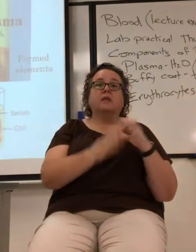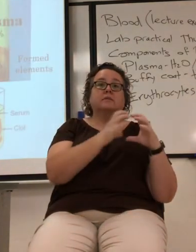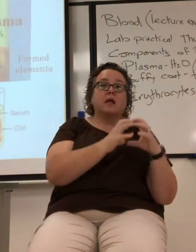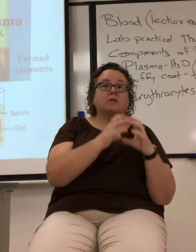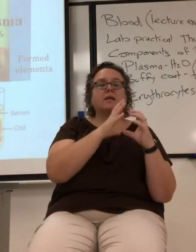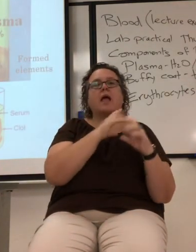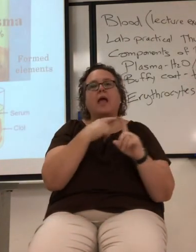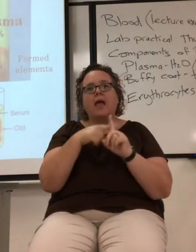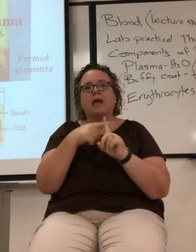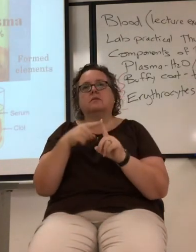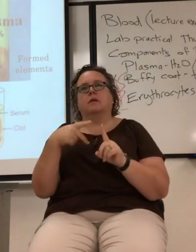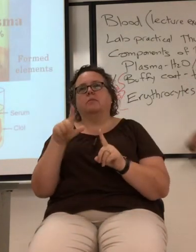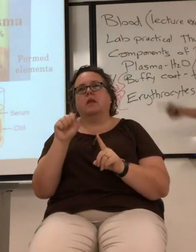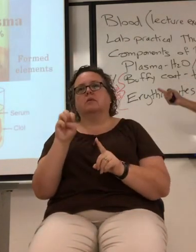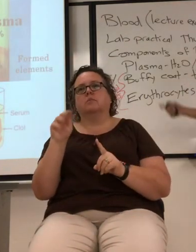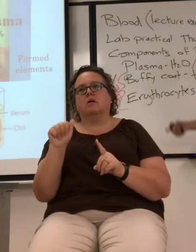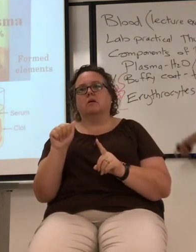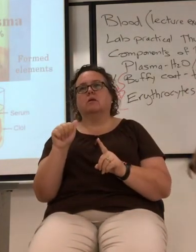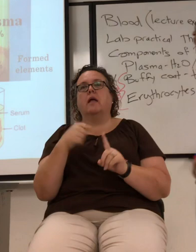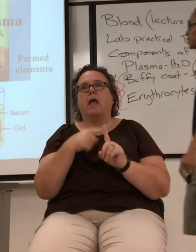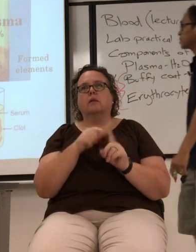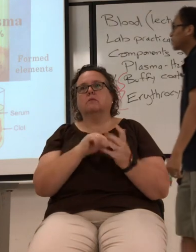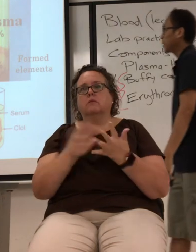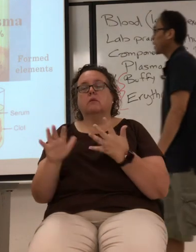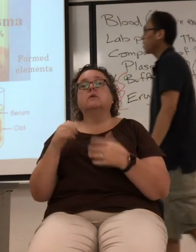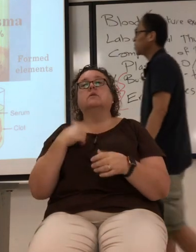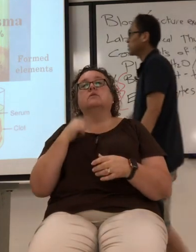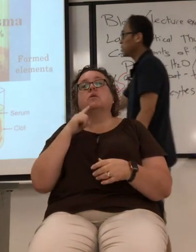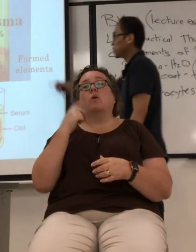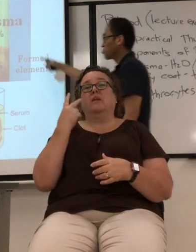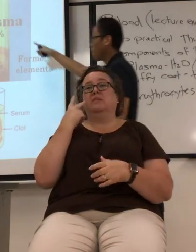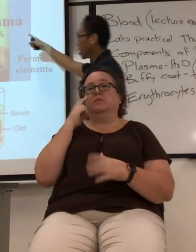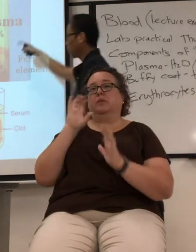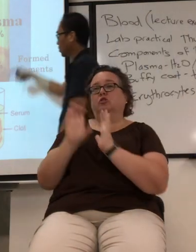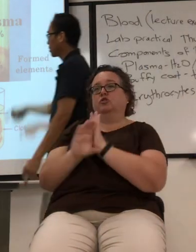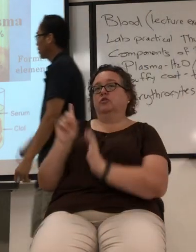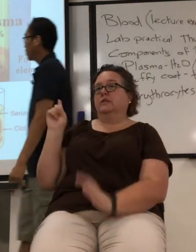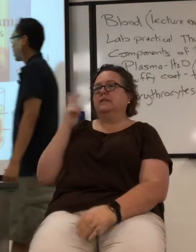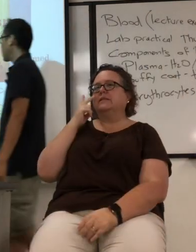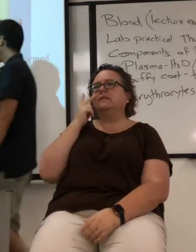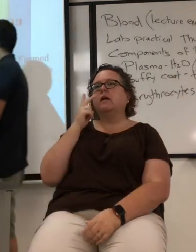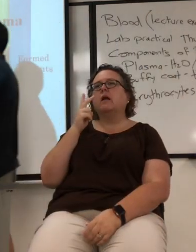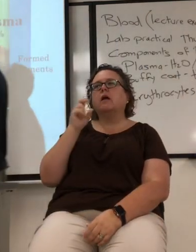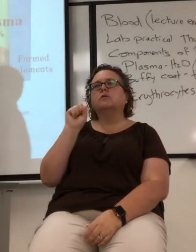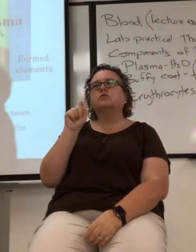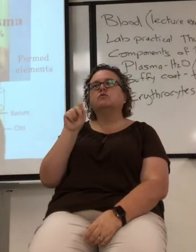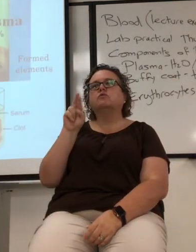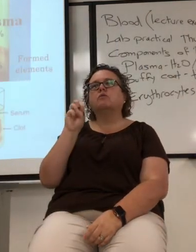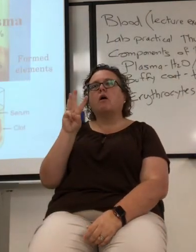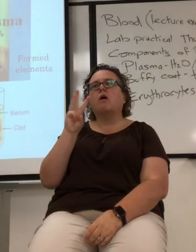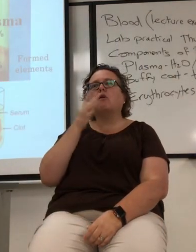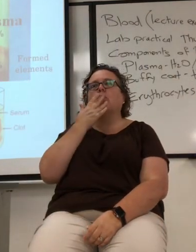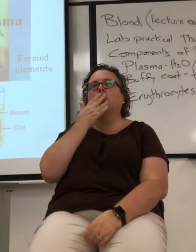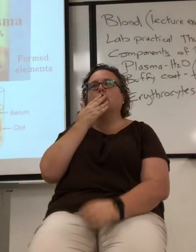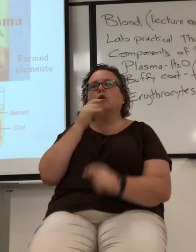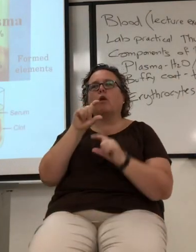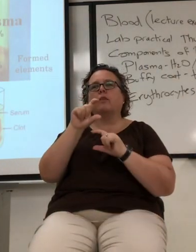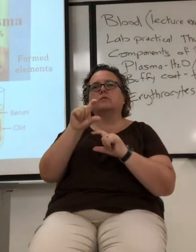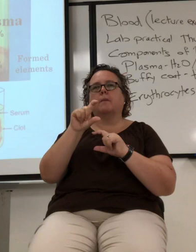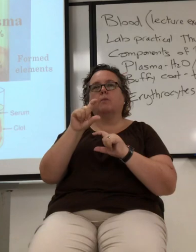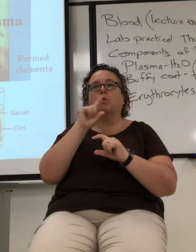that's my next slide. Here's a picture of real blood spun down. You can see the straw-colored plasma on top when you fractionate the